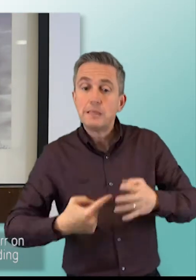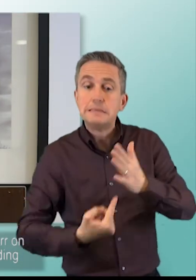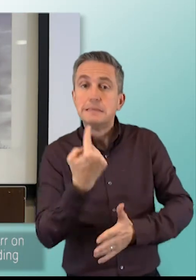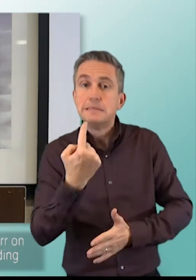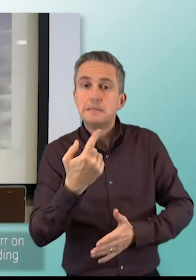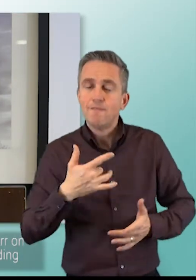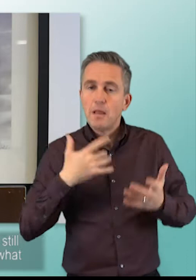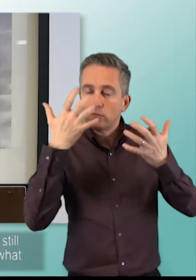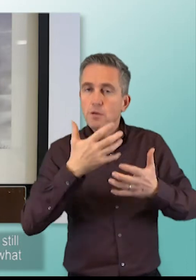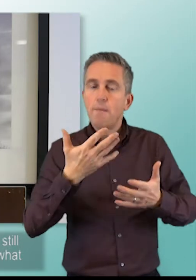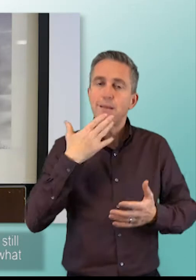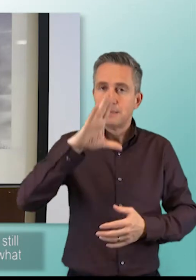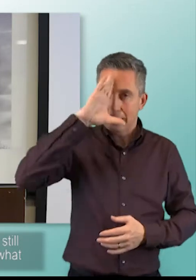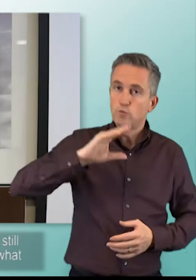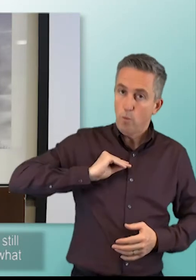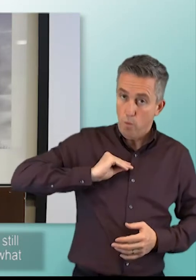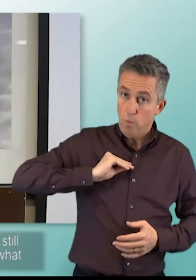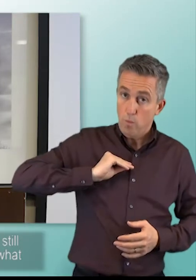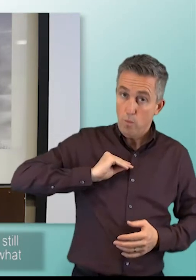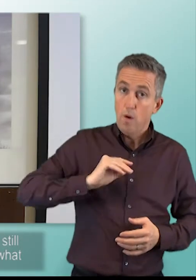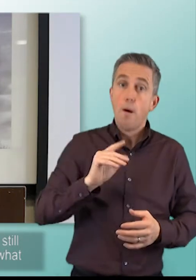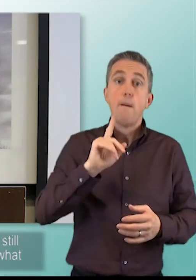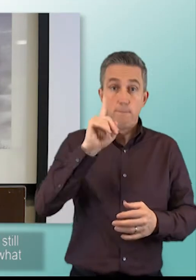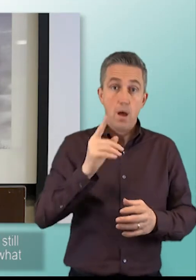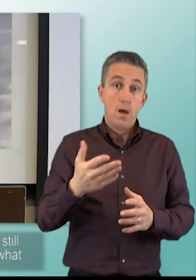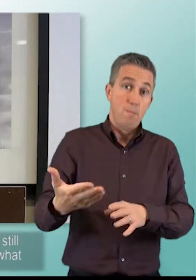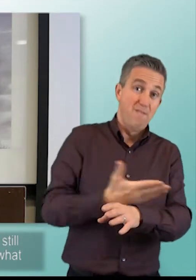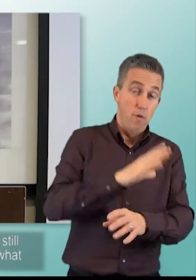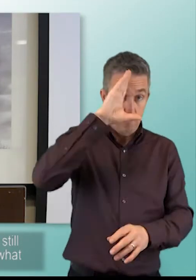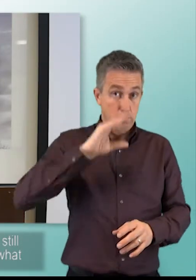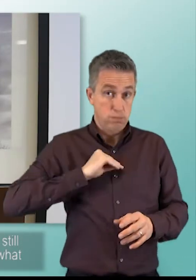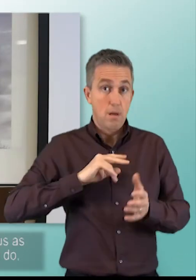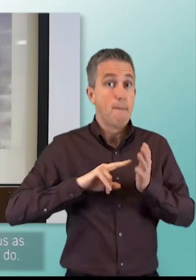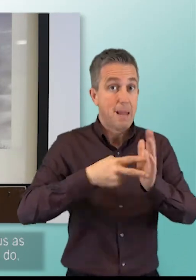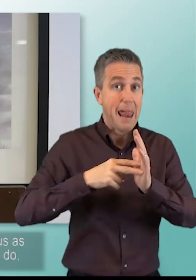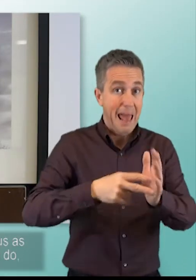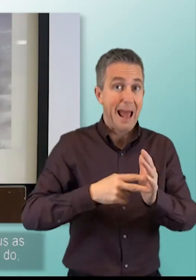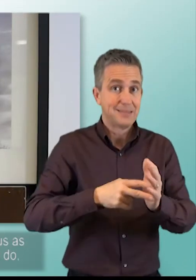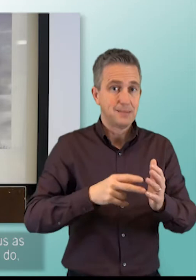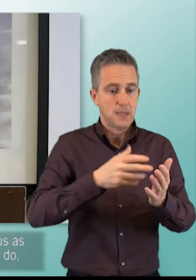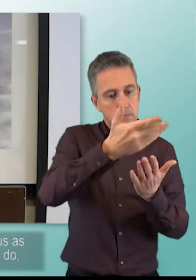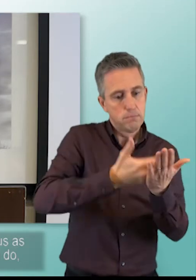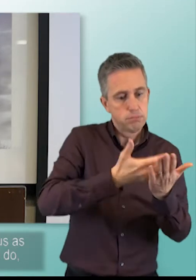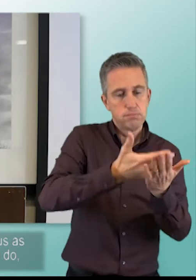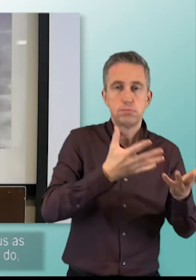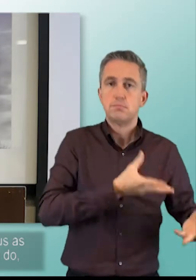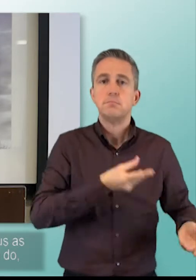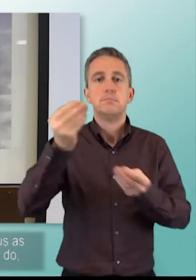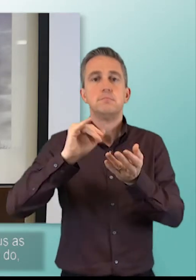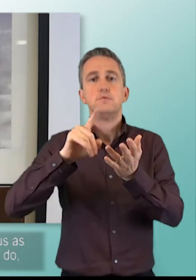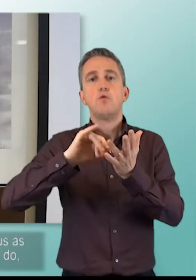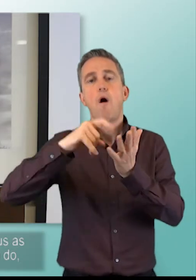safeguarding issue, we would want to hear about it, but we would still want you to have time to think about it, to consider what you're going to do, so that you can actually reassure